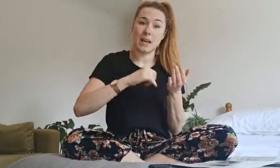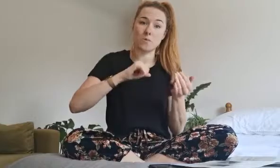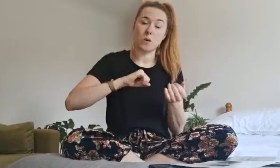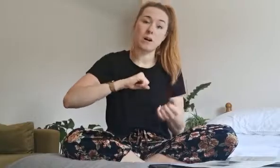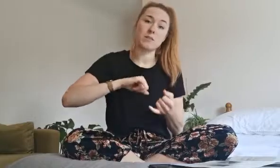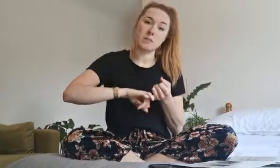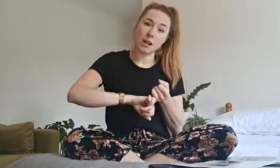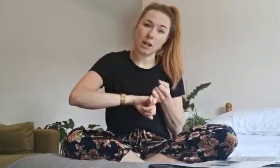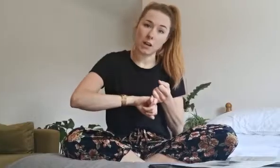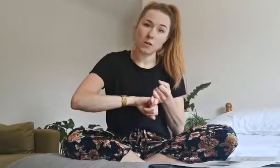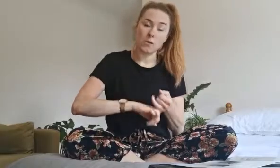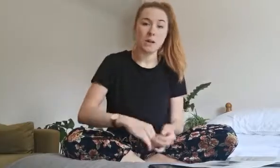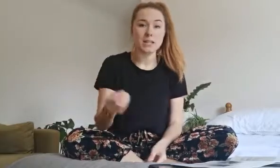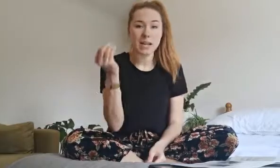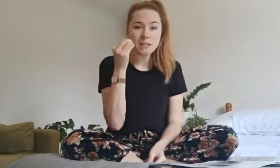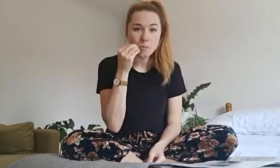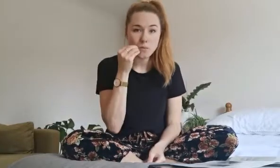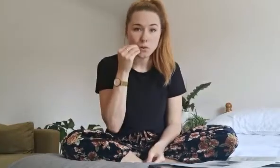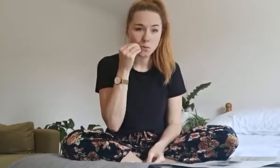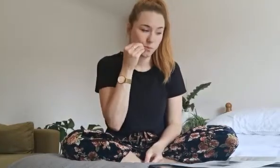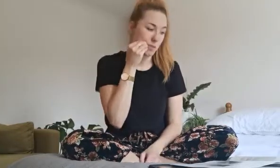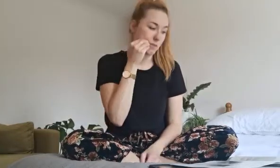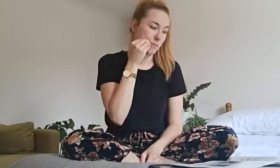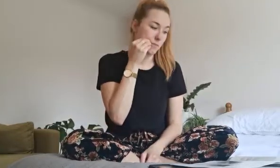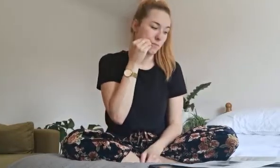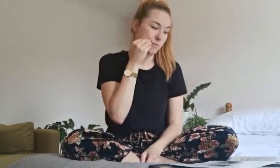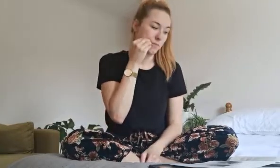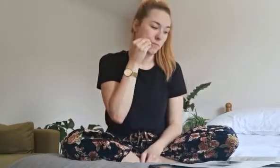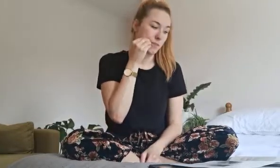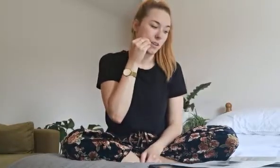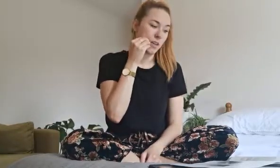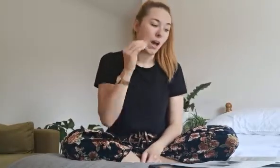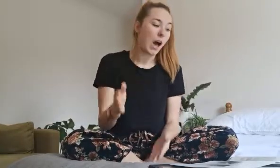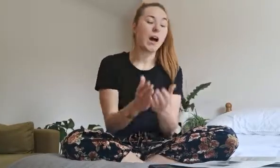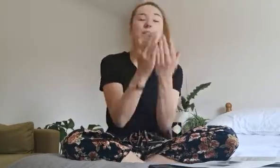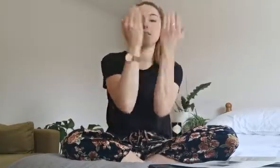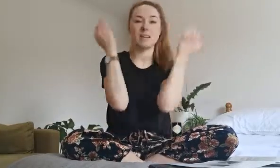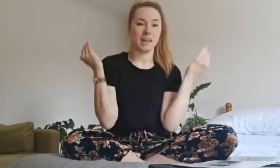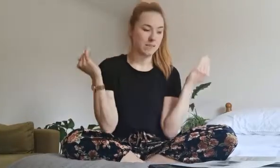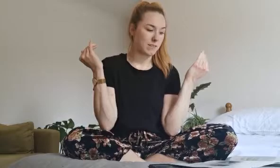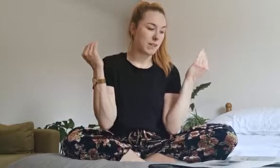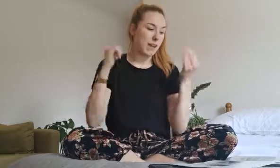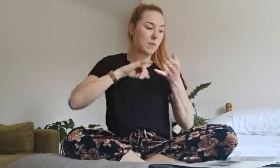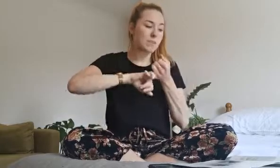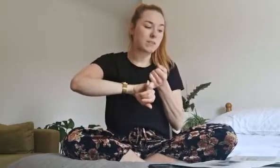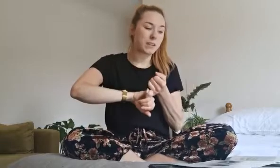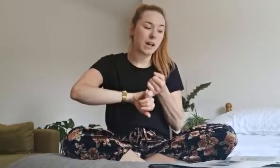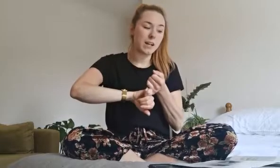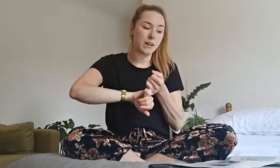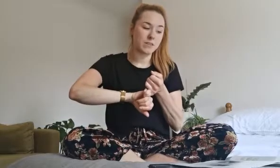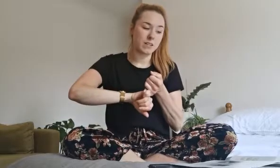sat while Silo went to get some food. Other days it was Silo's